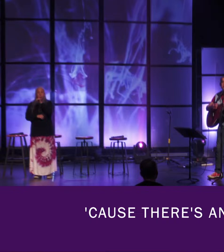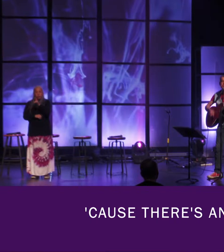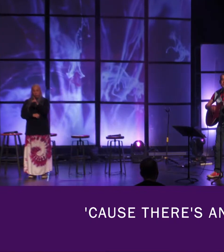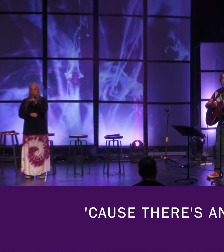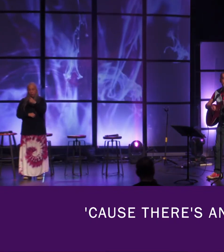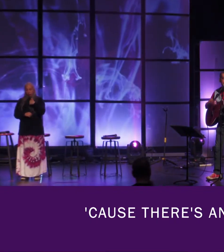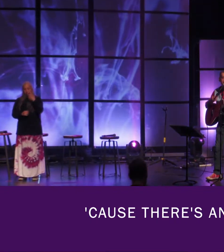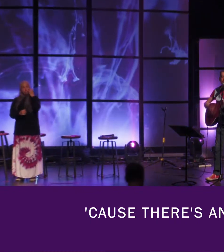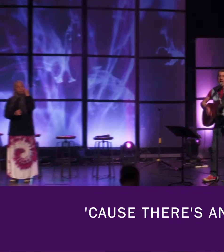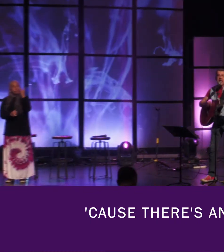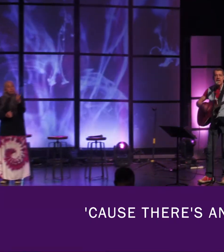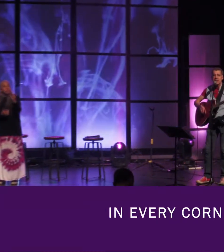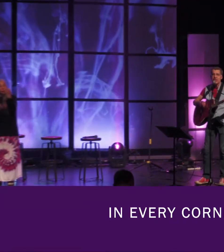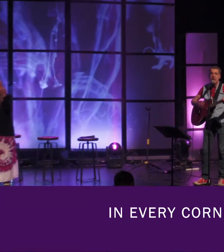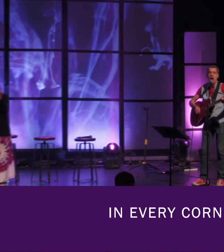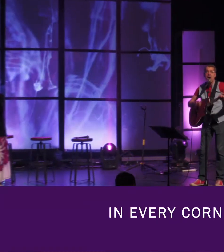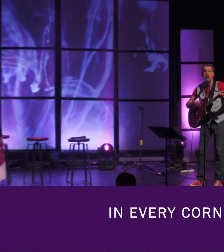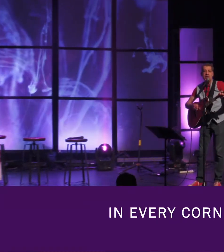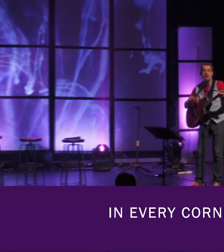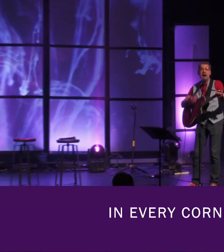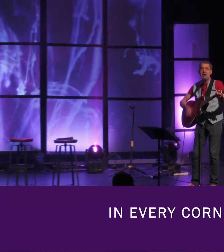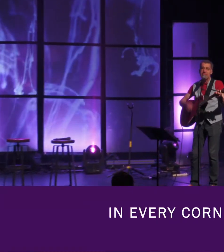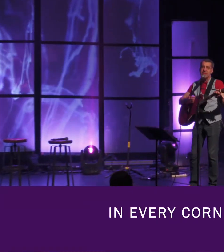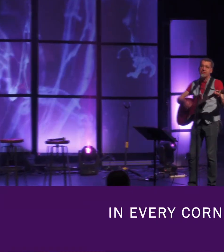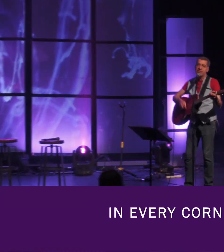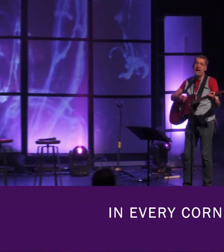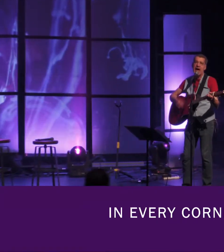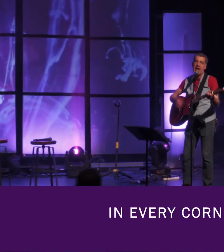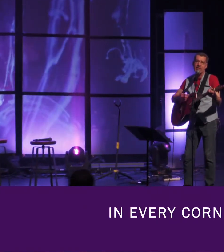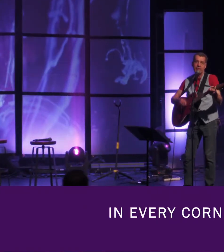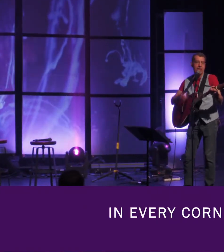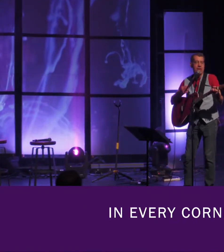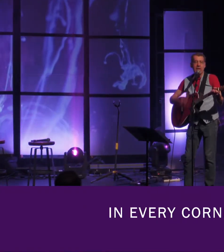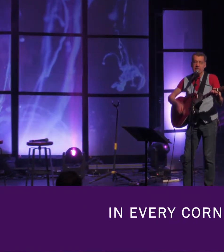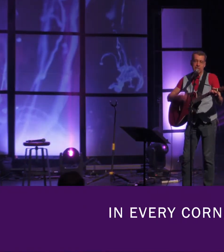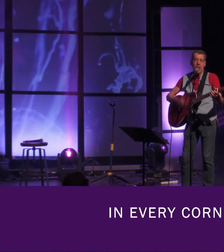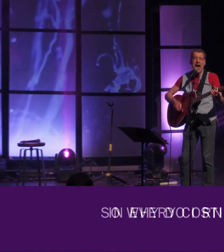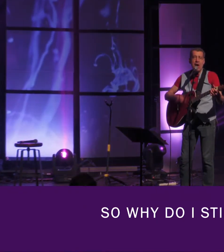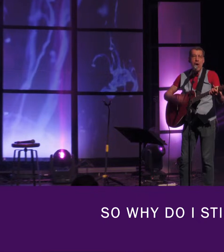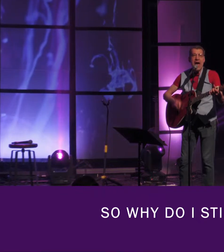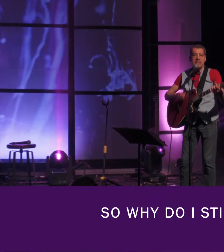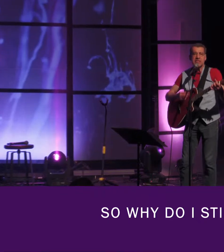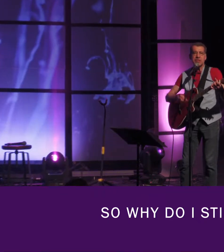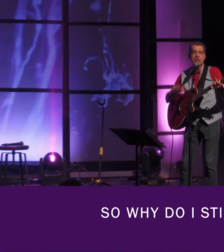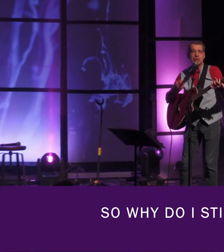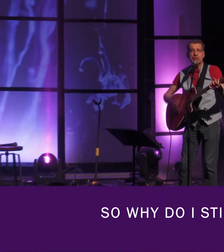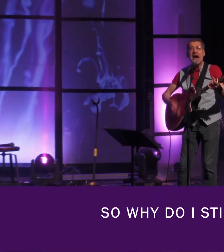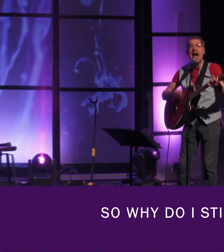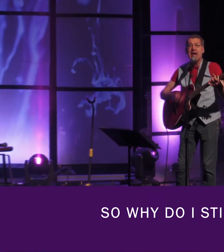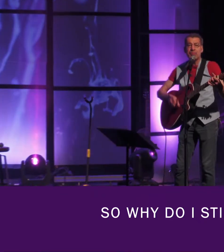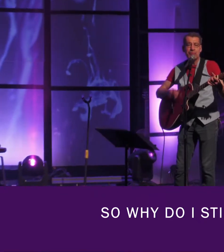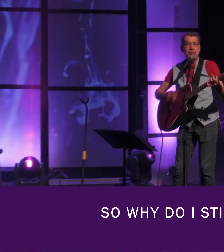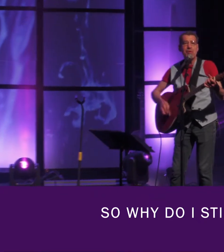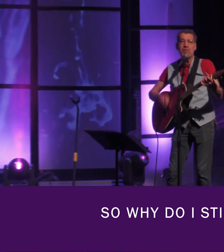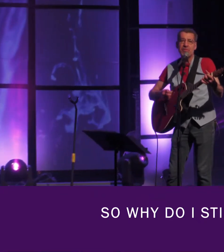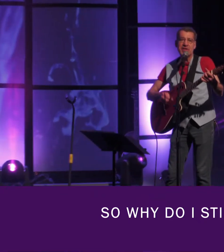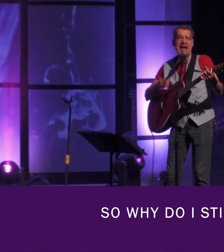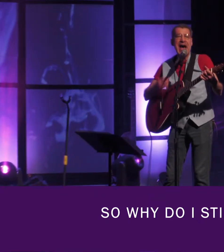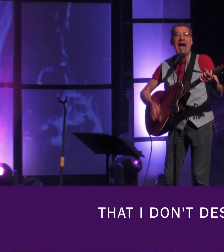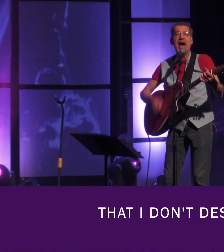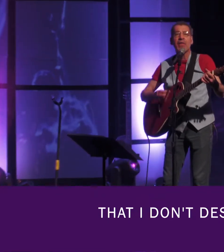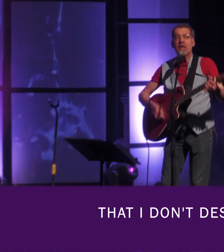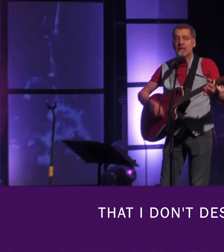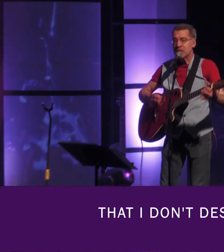of you in every corner of this life. So why do I still try to prove